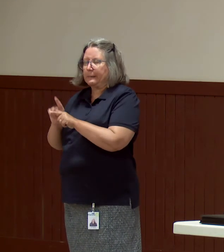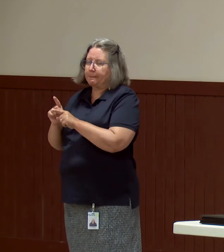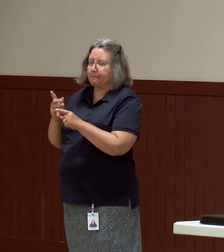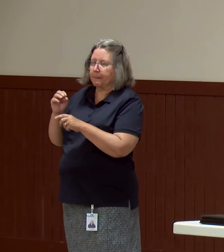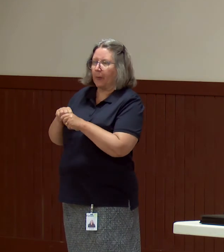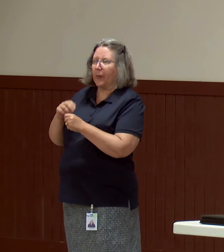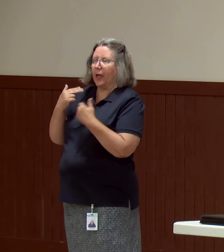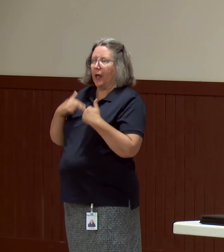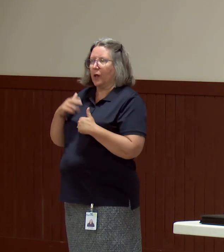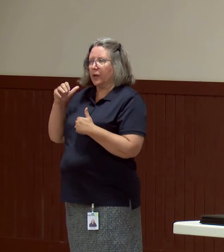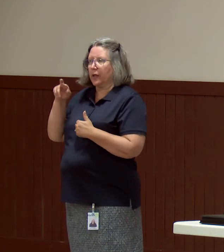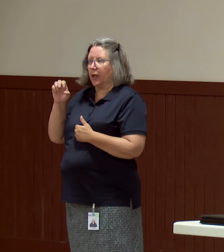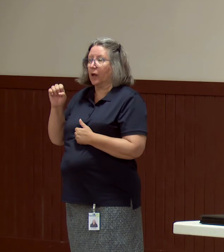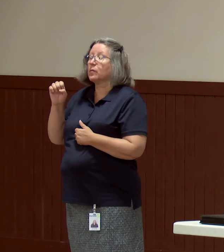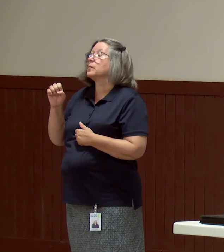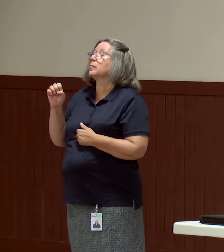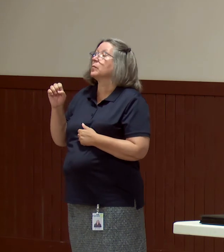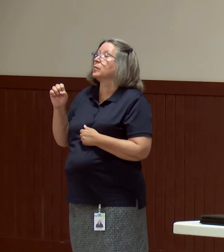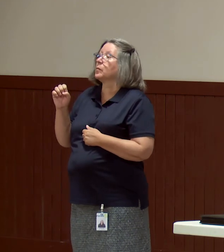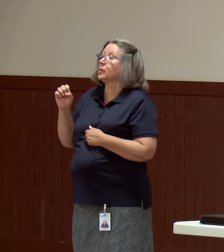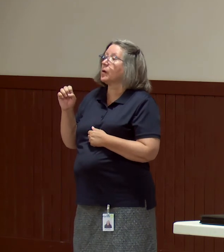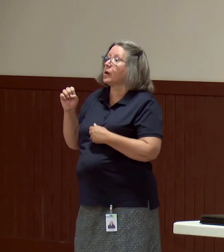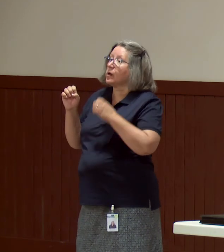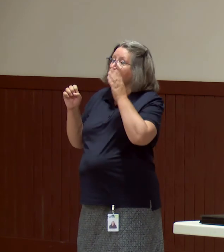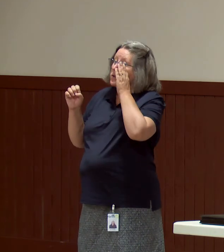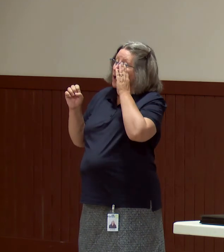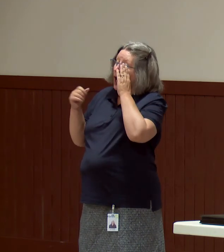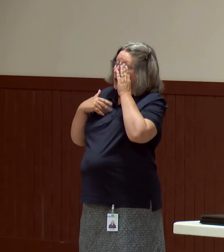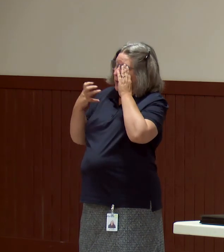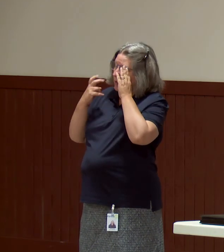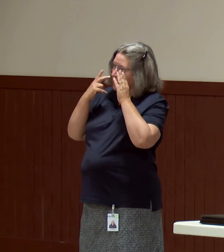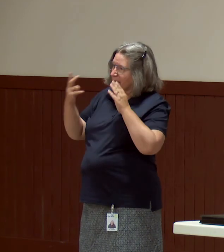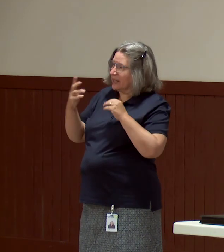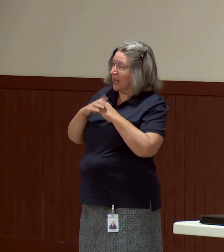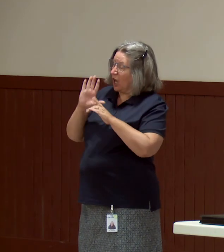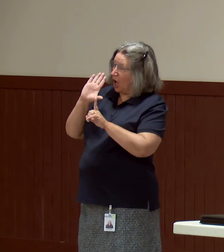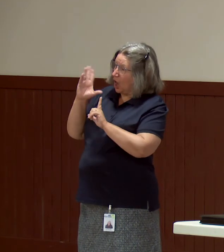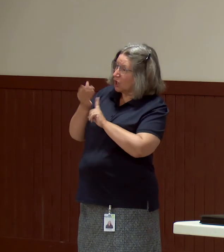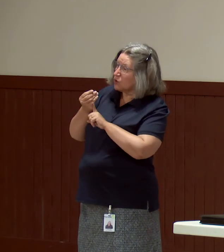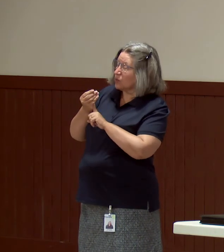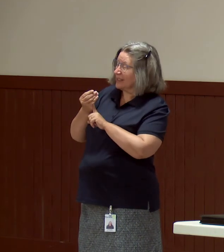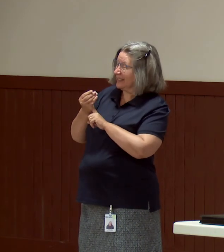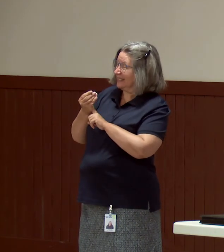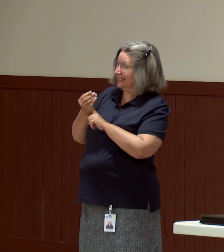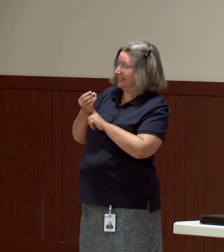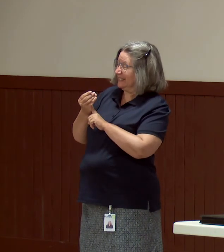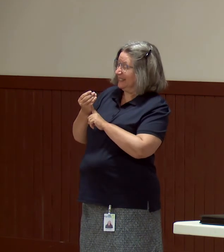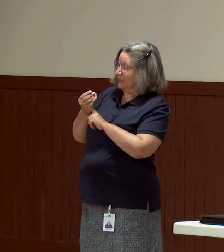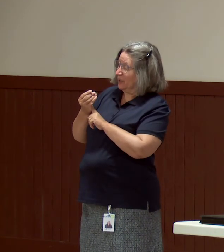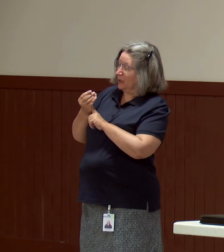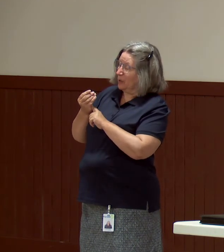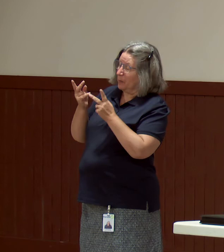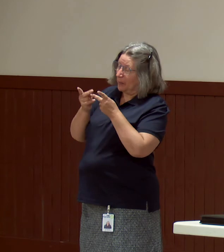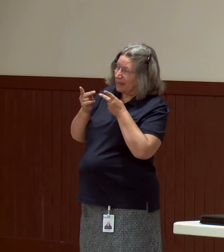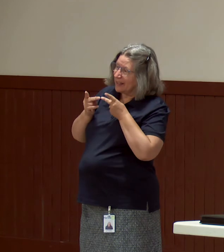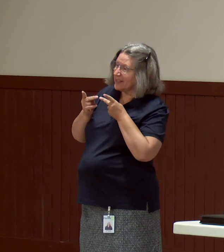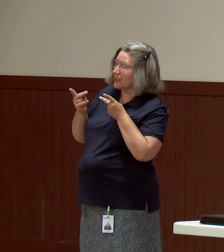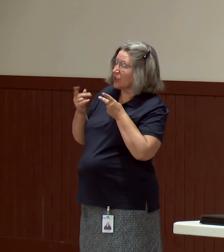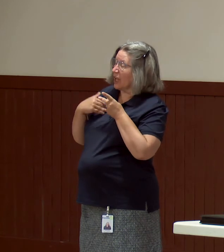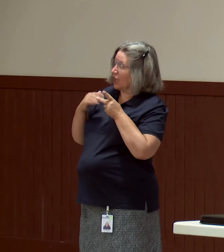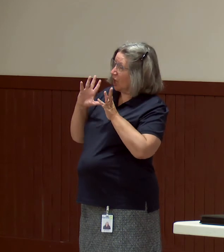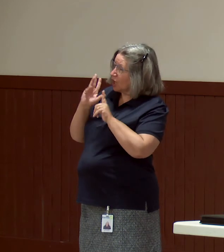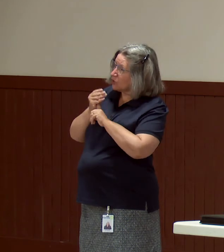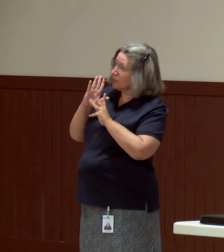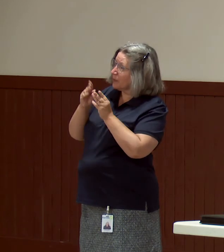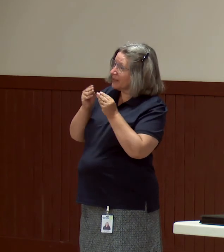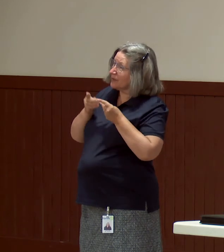careful when you're looking at the applications to consider the role that cultural institutions and nonprofits play in mental and physical